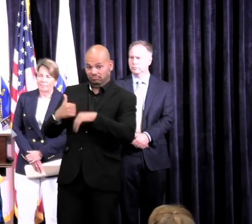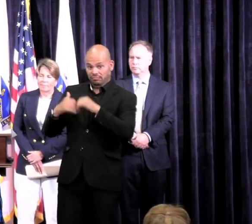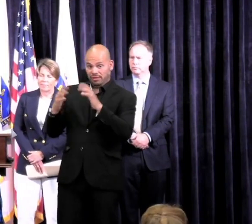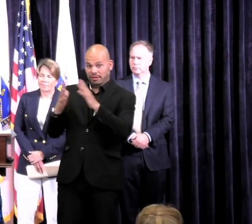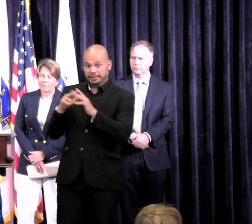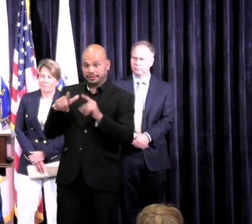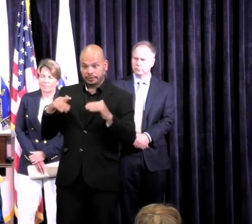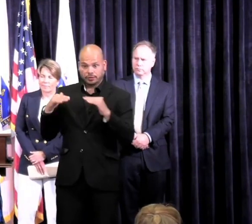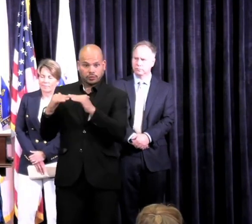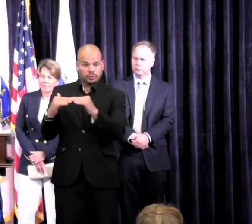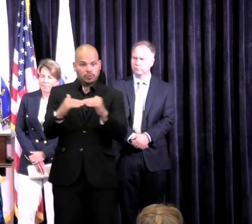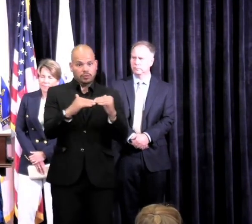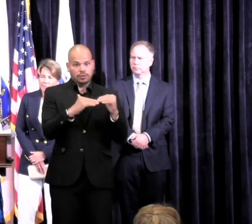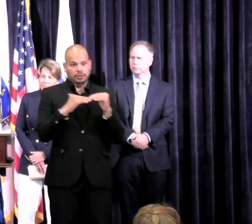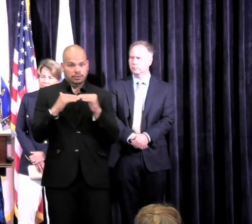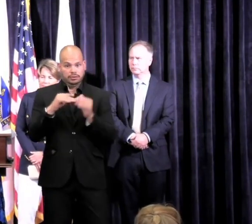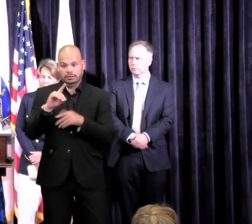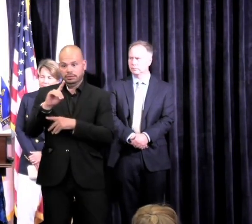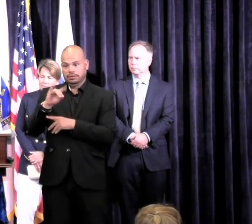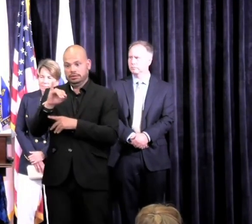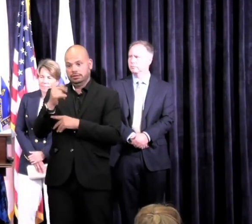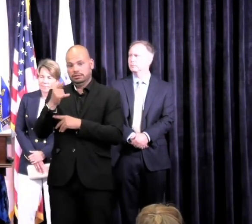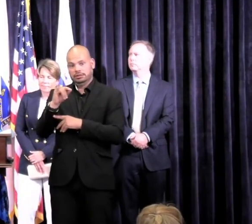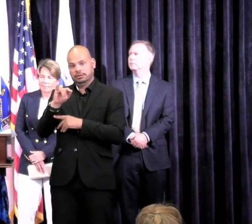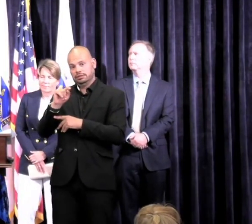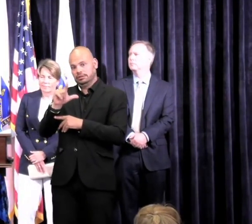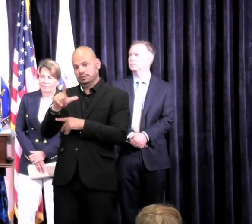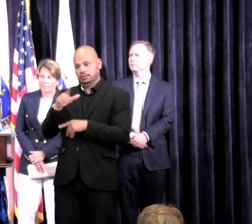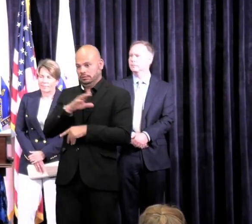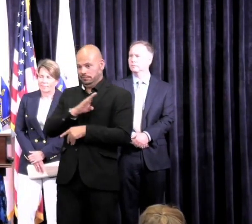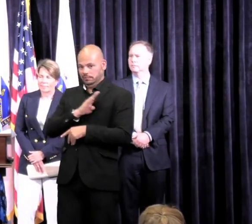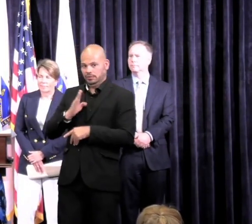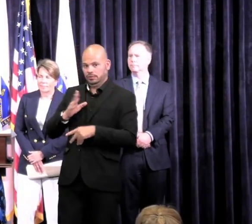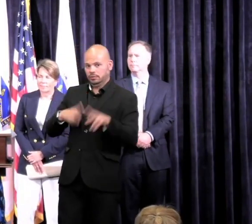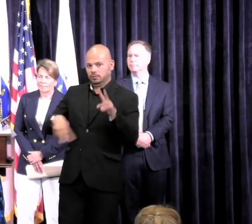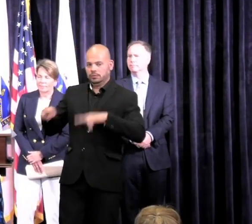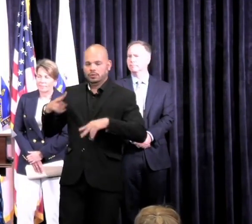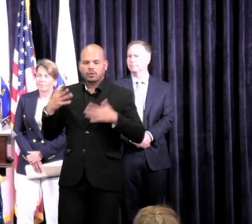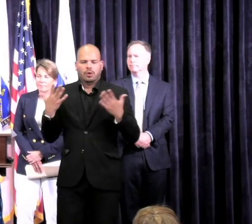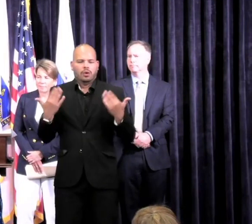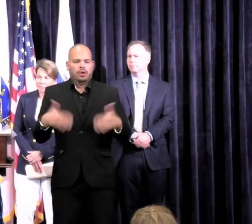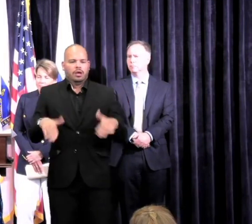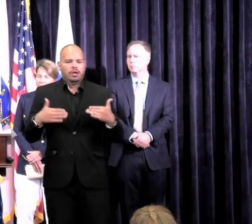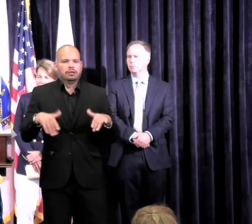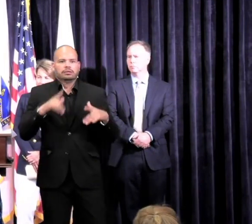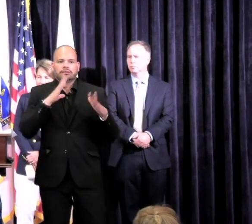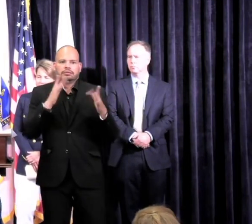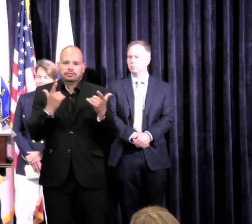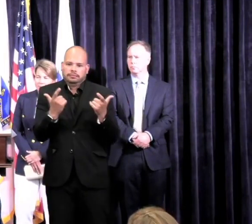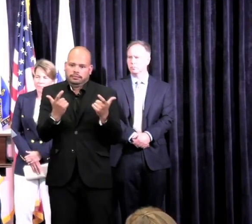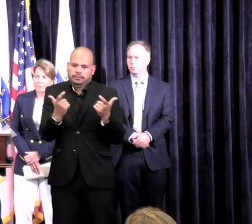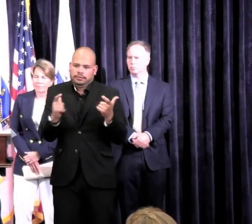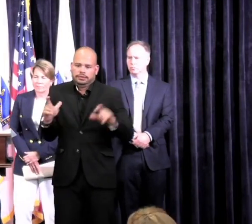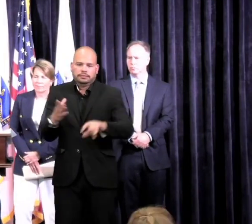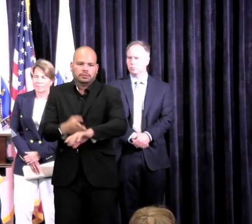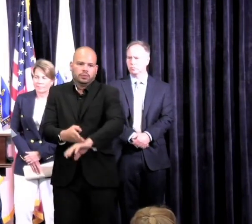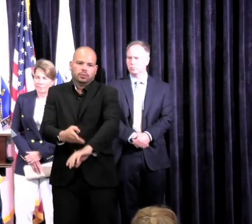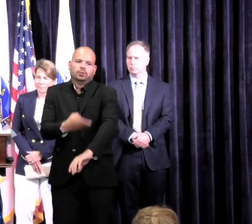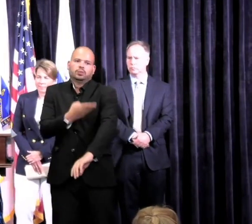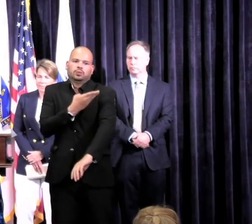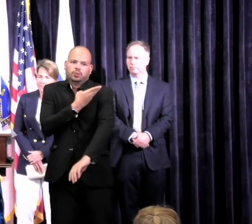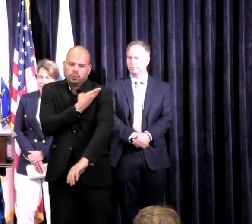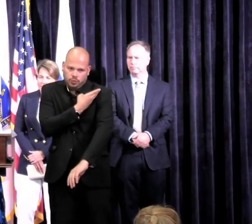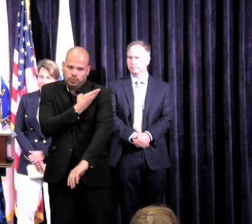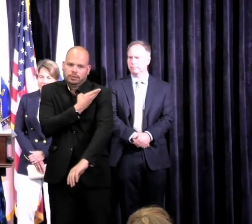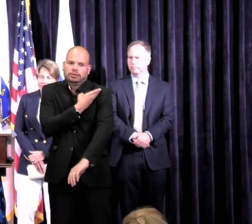major step towards strengthening and advancing digital accessibility with government agencies within the